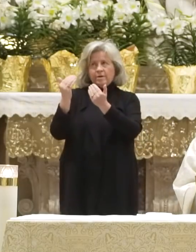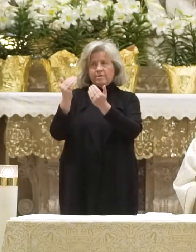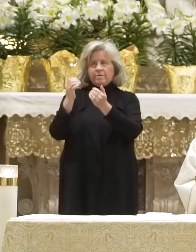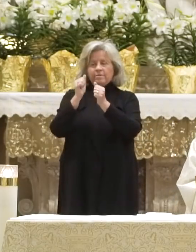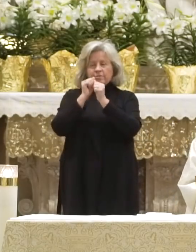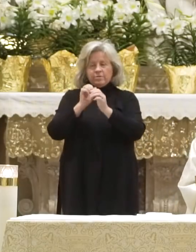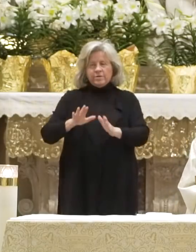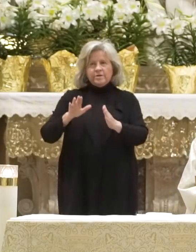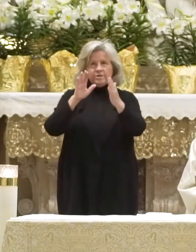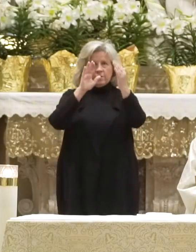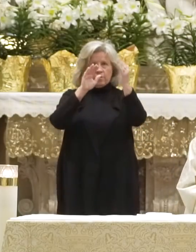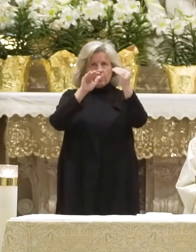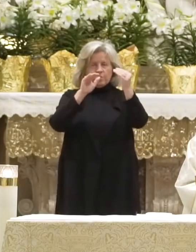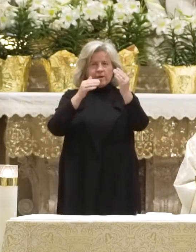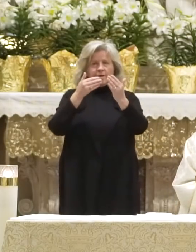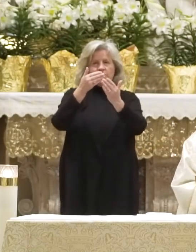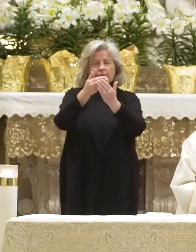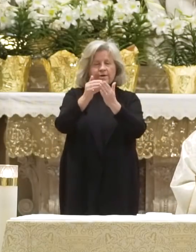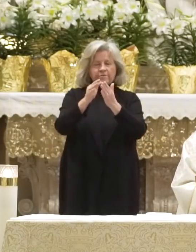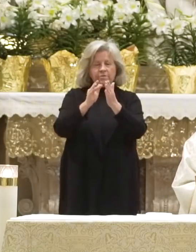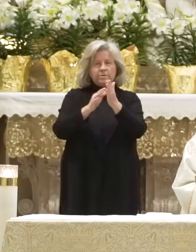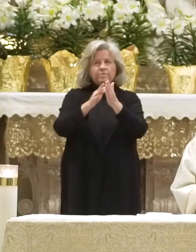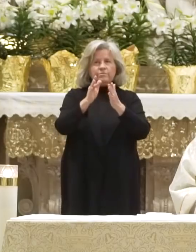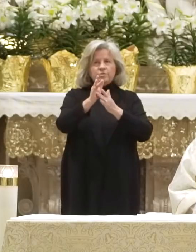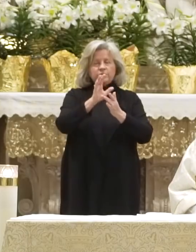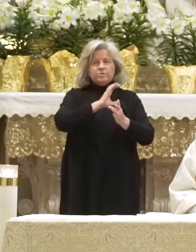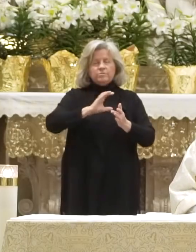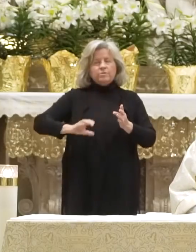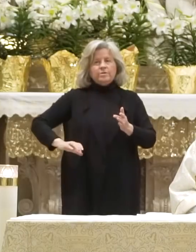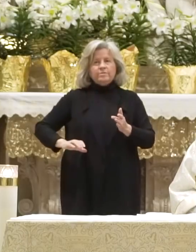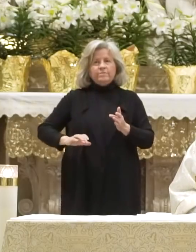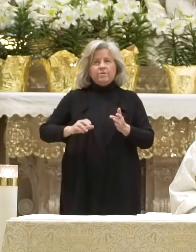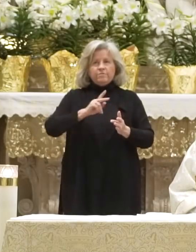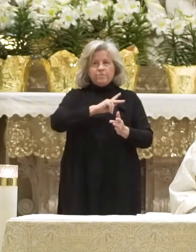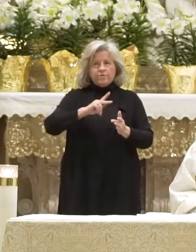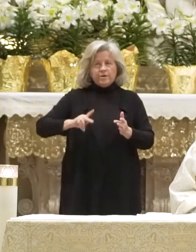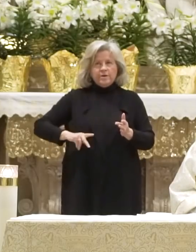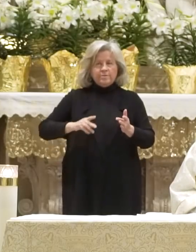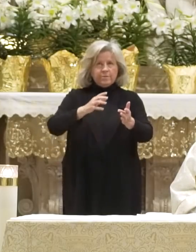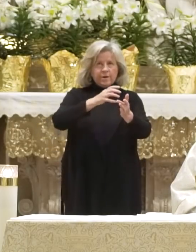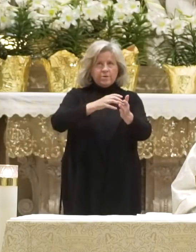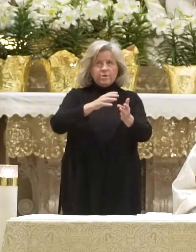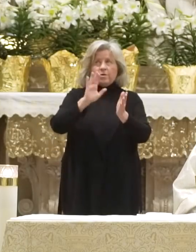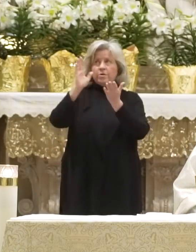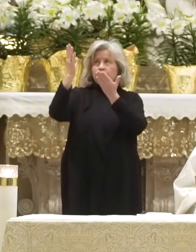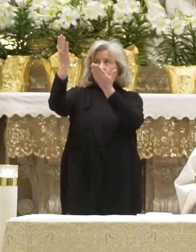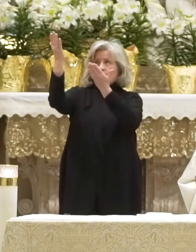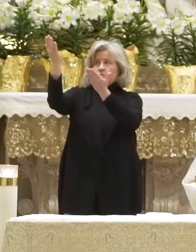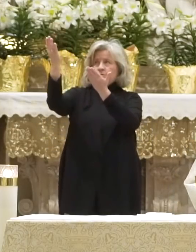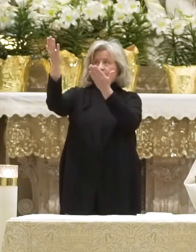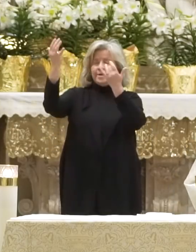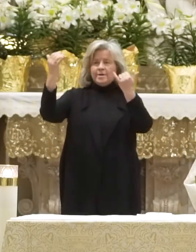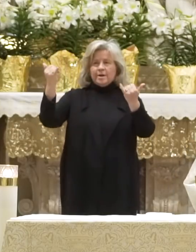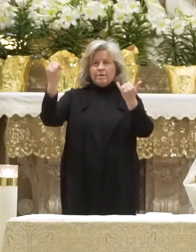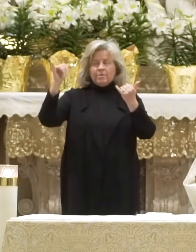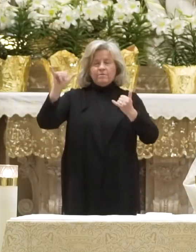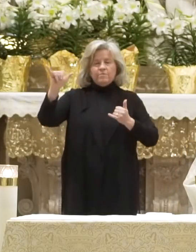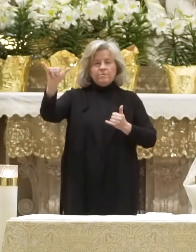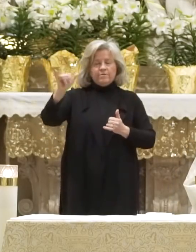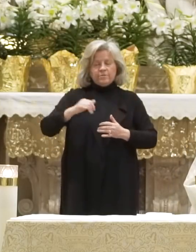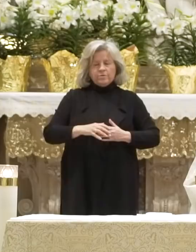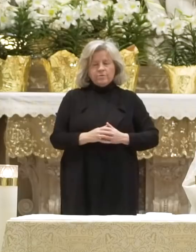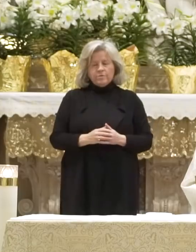our Savior, Jesus Christ. For the kingdom, the power, and the glory are yours, now and